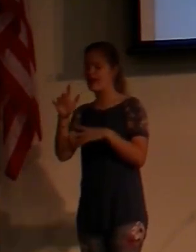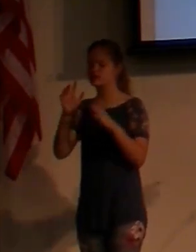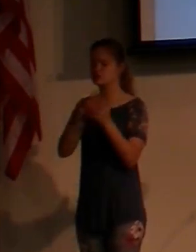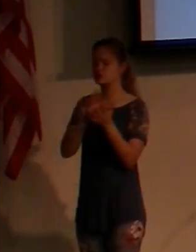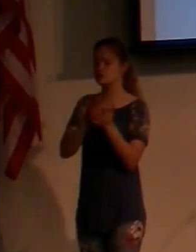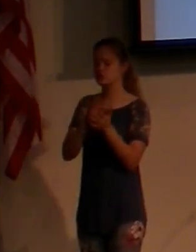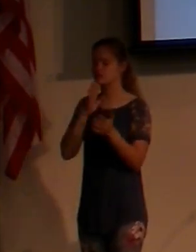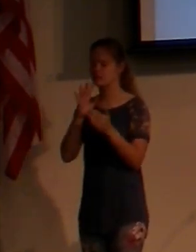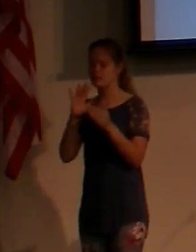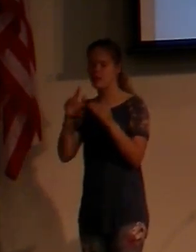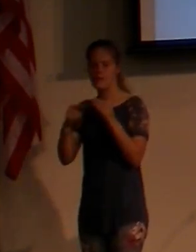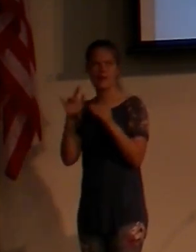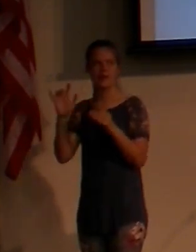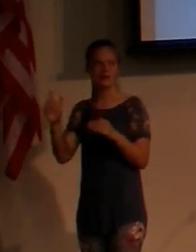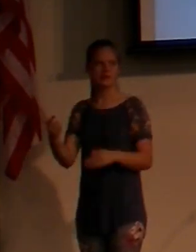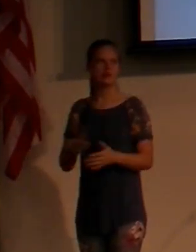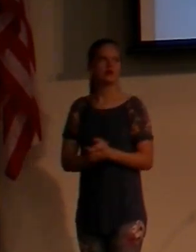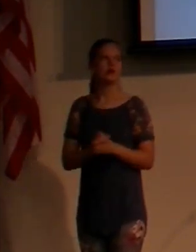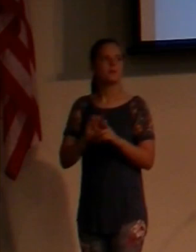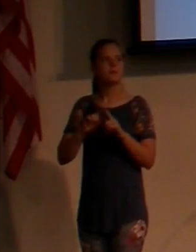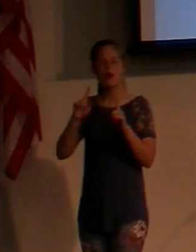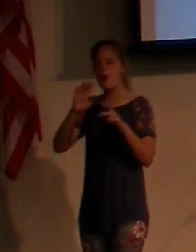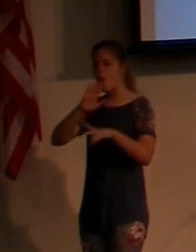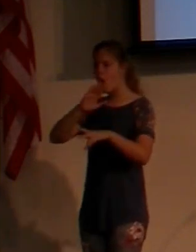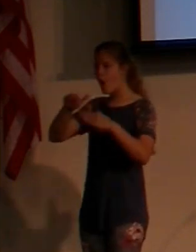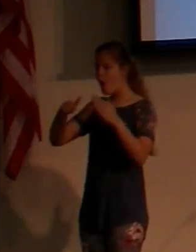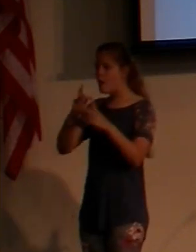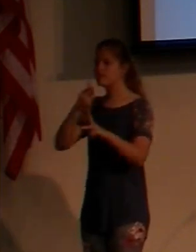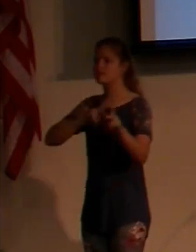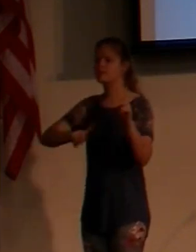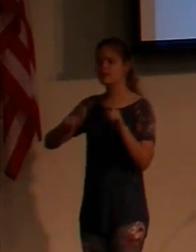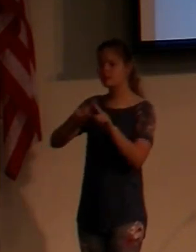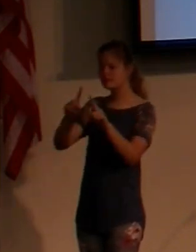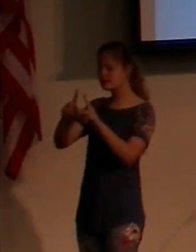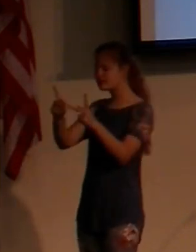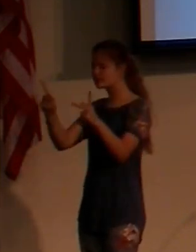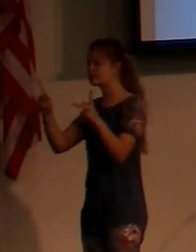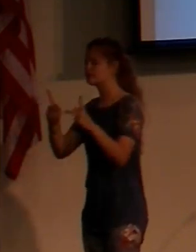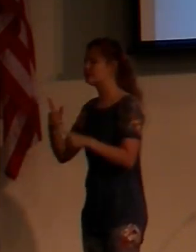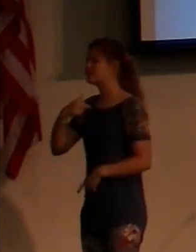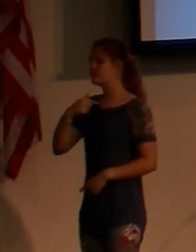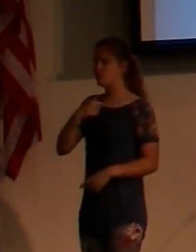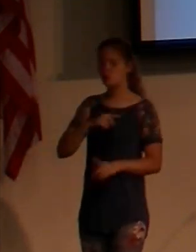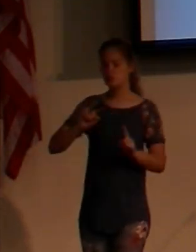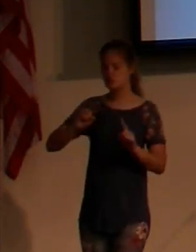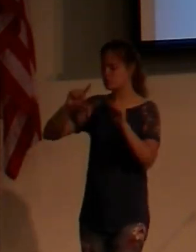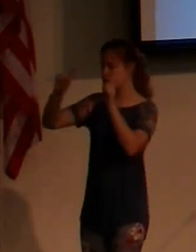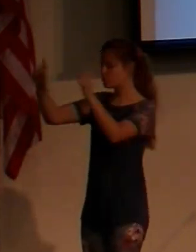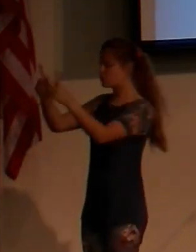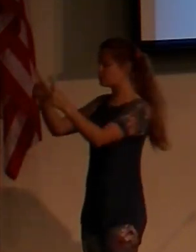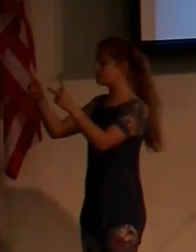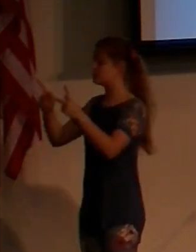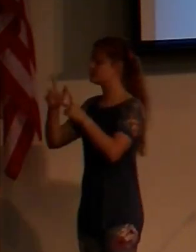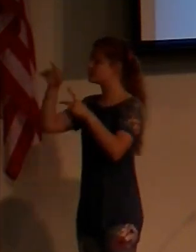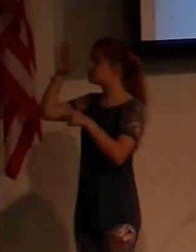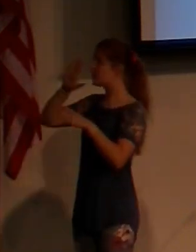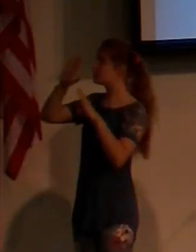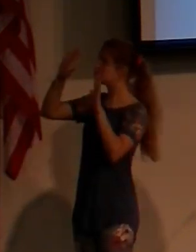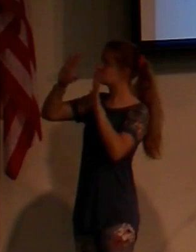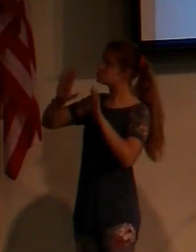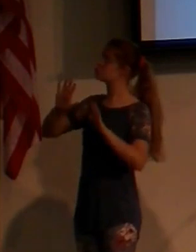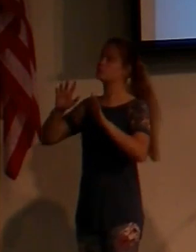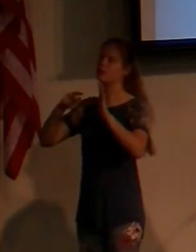God blends us together and all these people from all these places. And then we go to certain places, again, be part of God's great purpose. And I want to end with this little